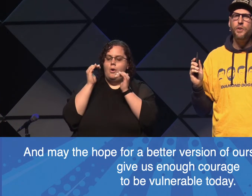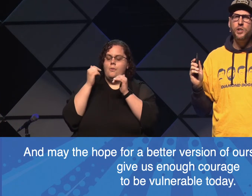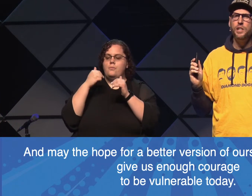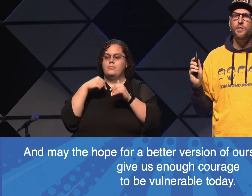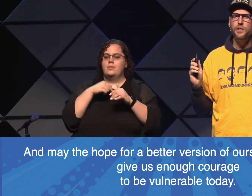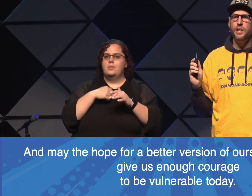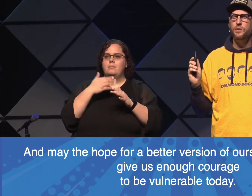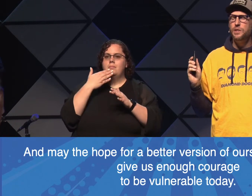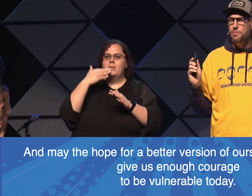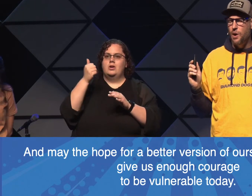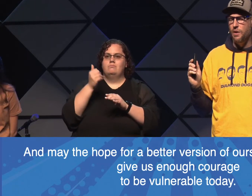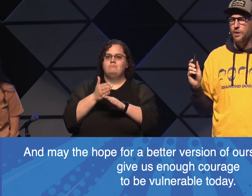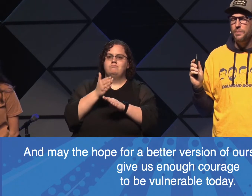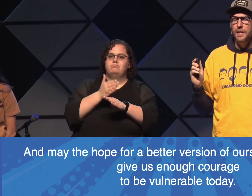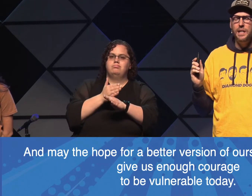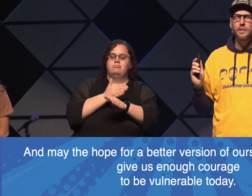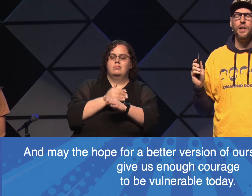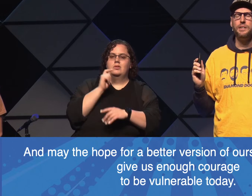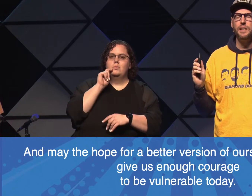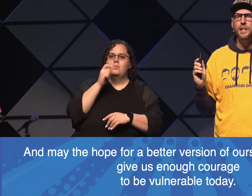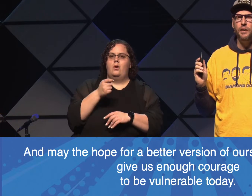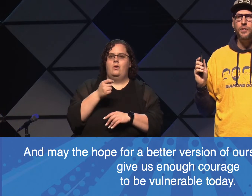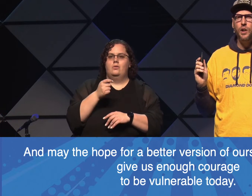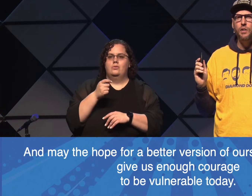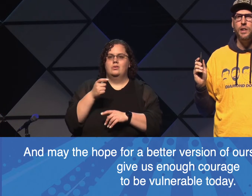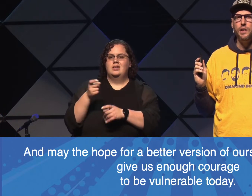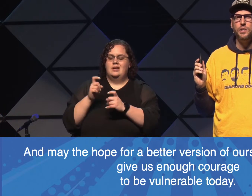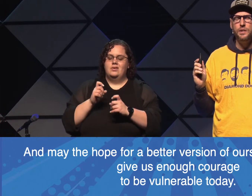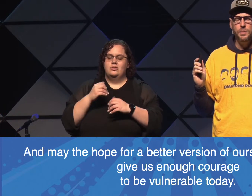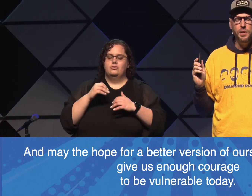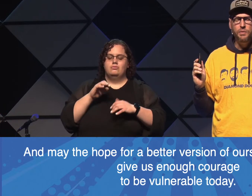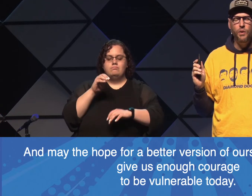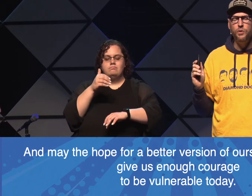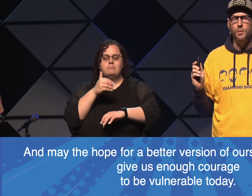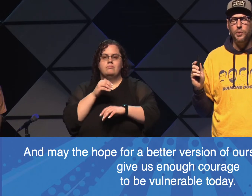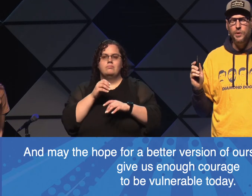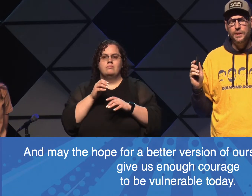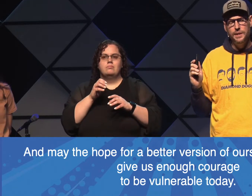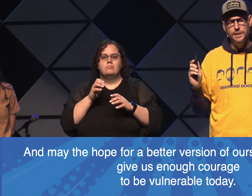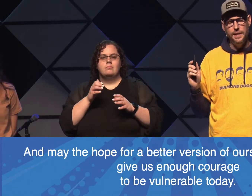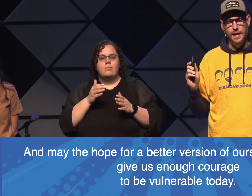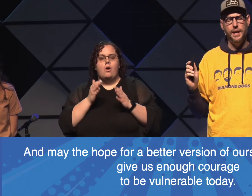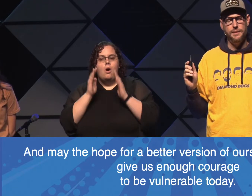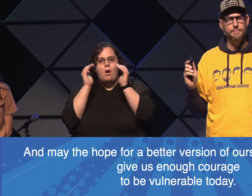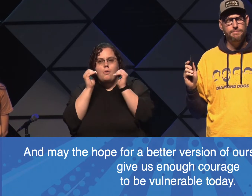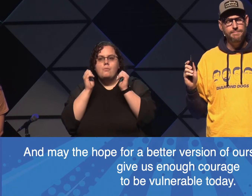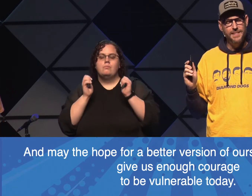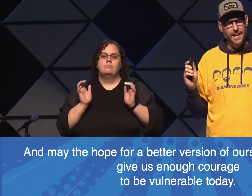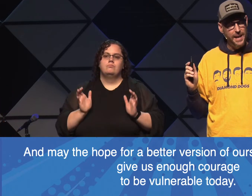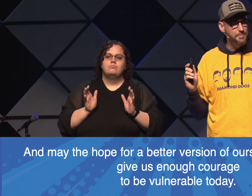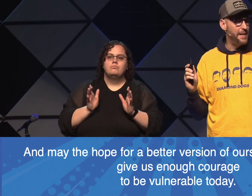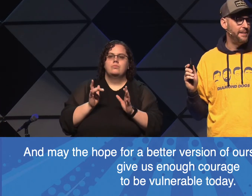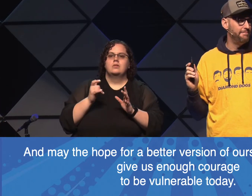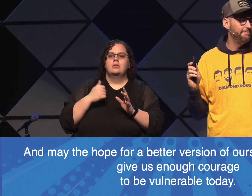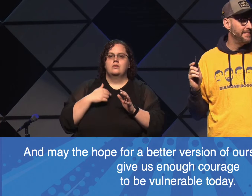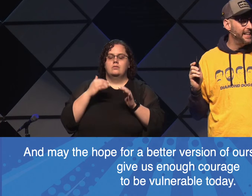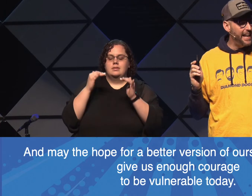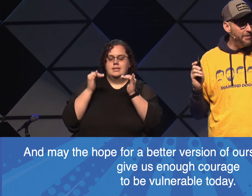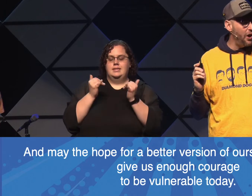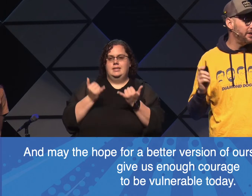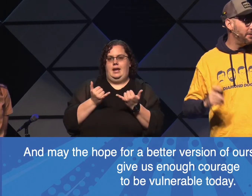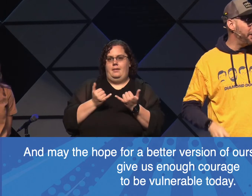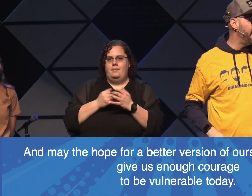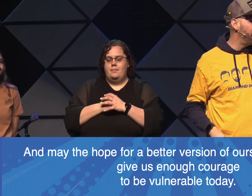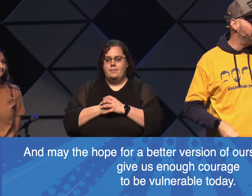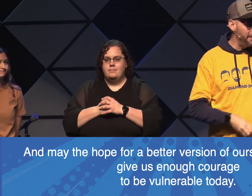better version of ourselves tomorrow give us enough courage to be vulnerable today. Amen. Have